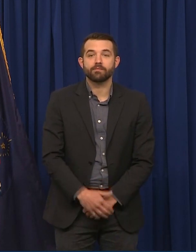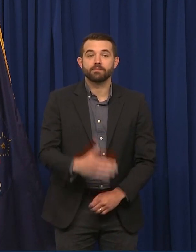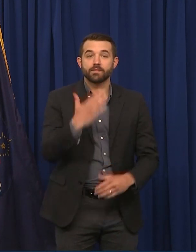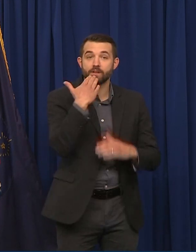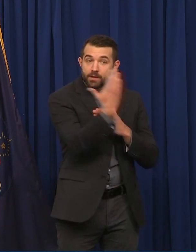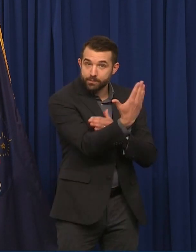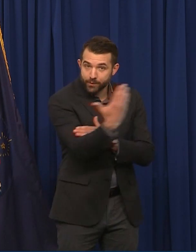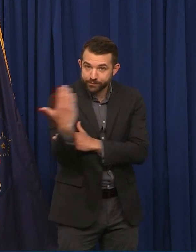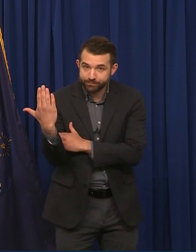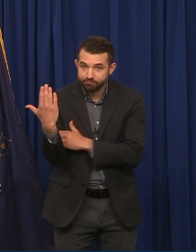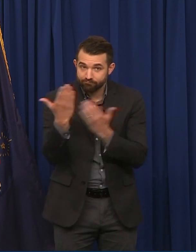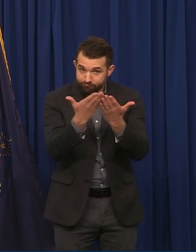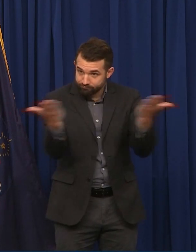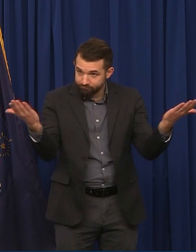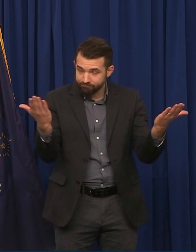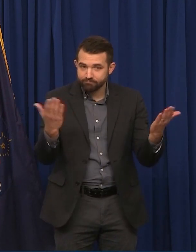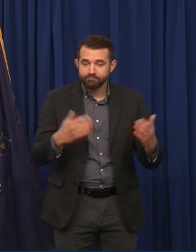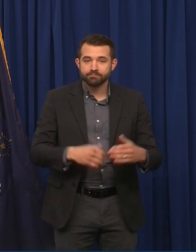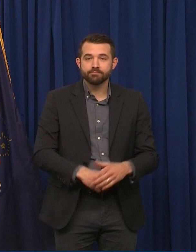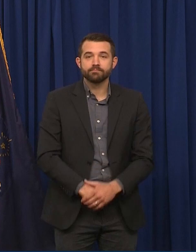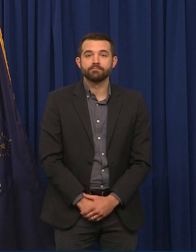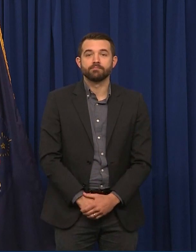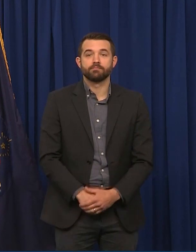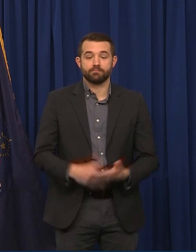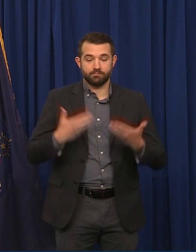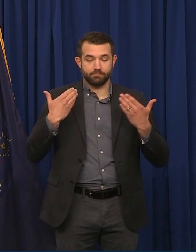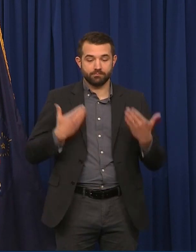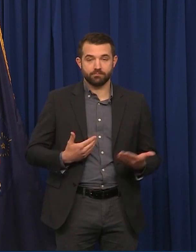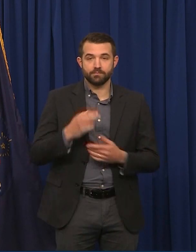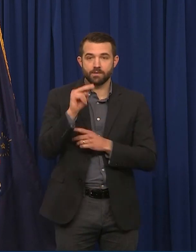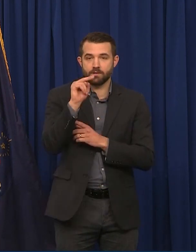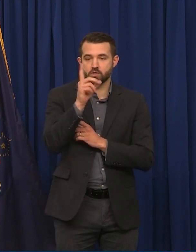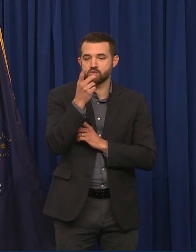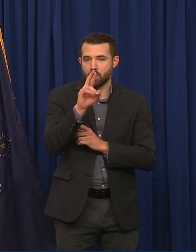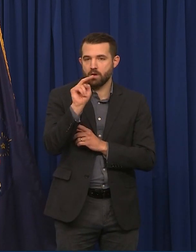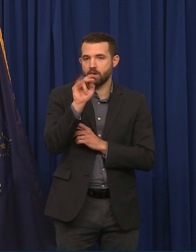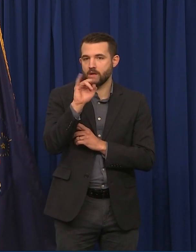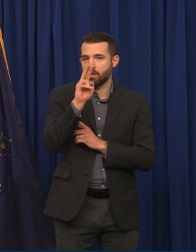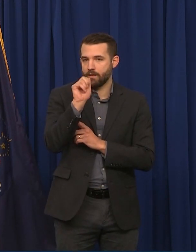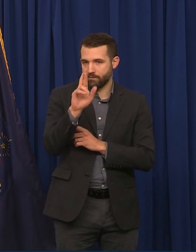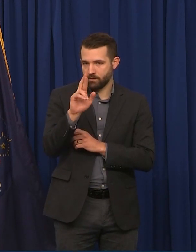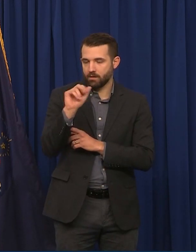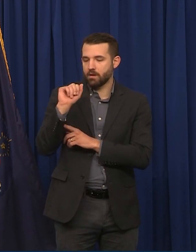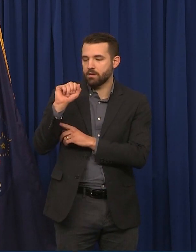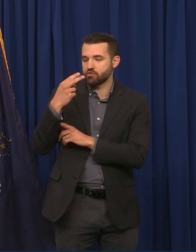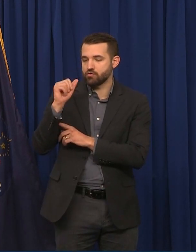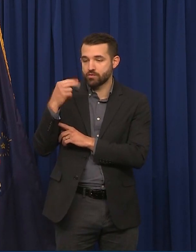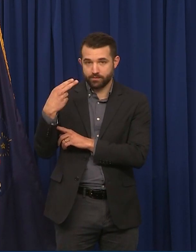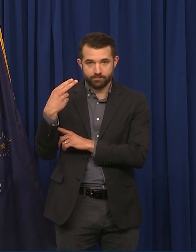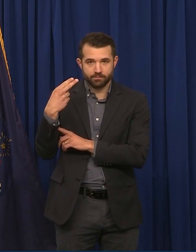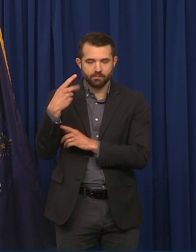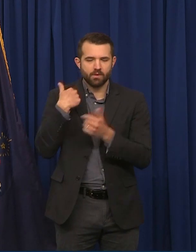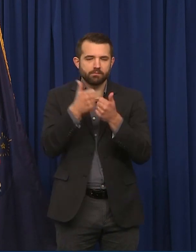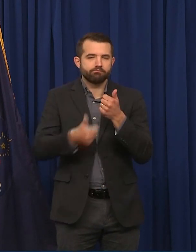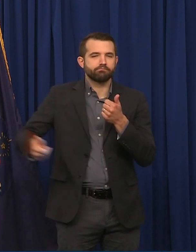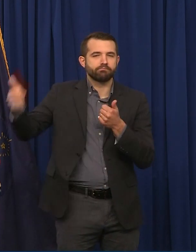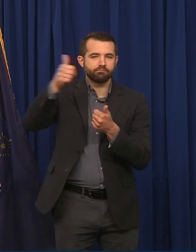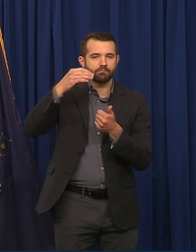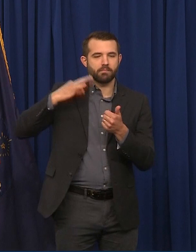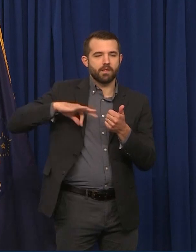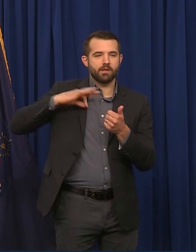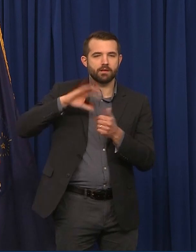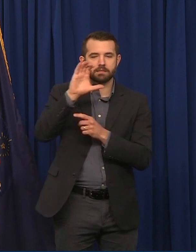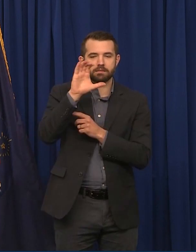morning, everyone. My name is Nirav Shah, and I am the Director of the State of Maine Center for Disease Control and